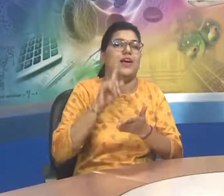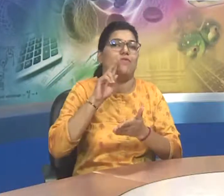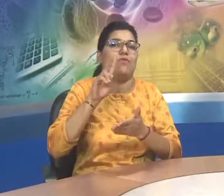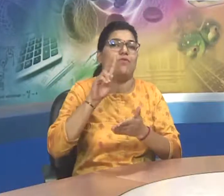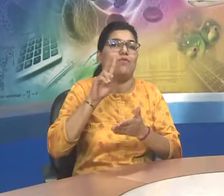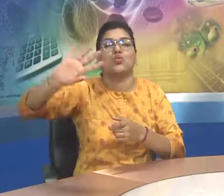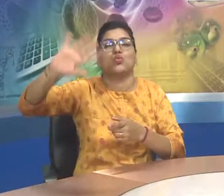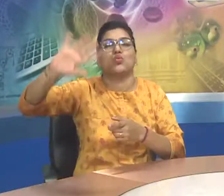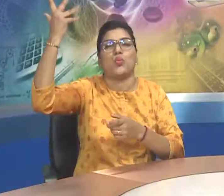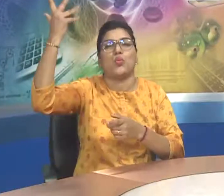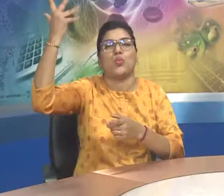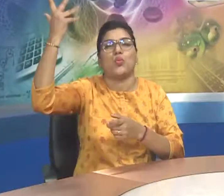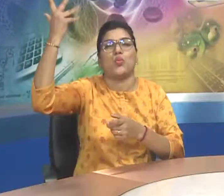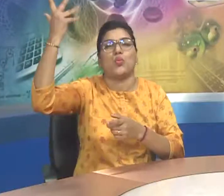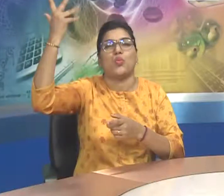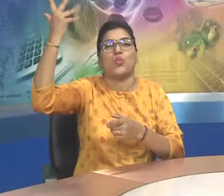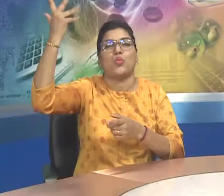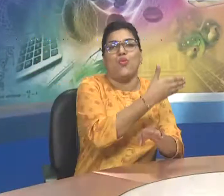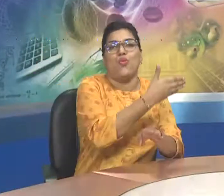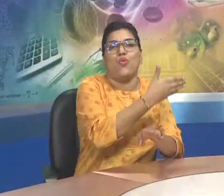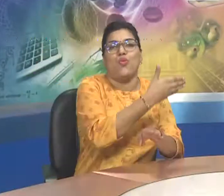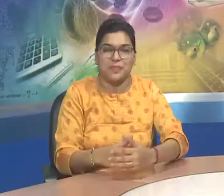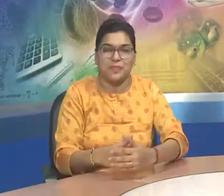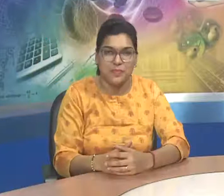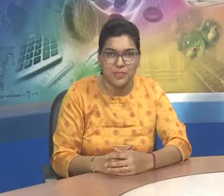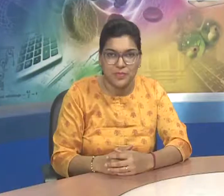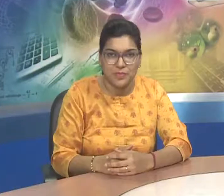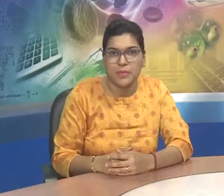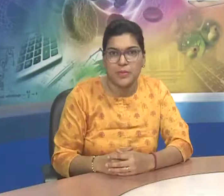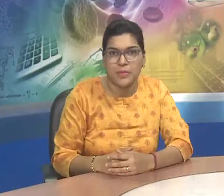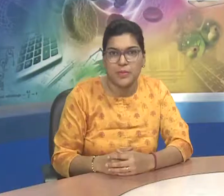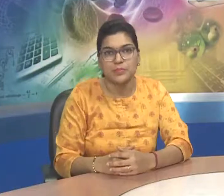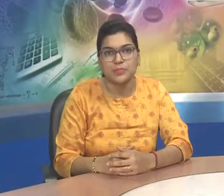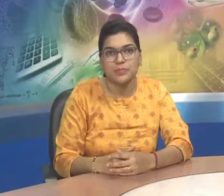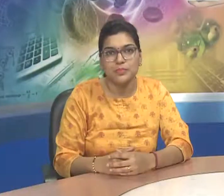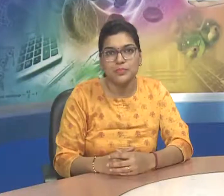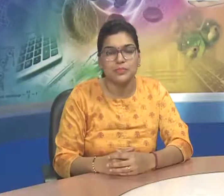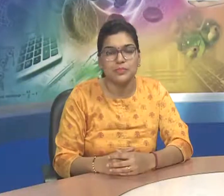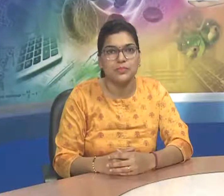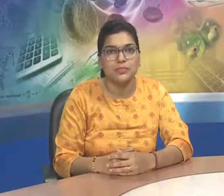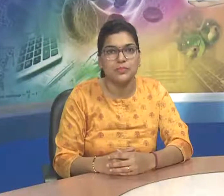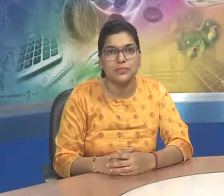The syringe maybe is the cause of HIV.